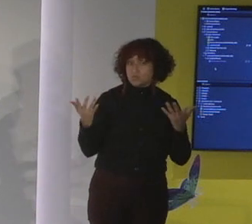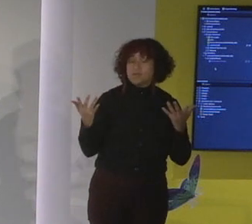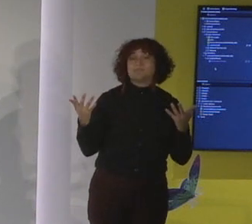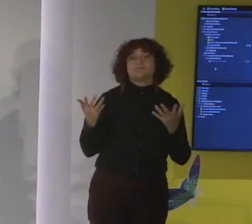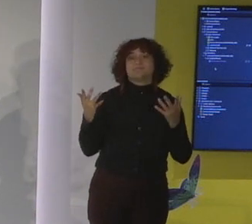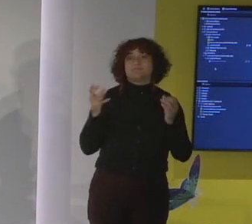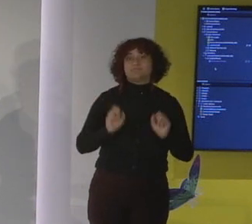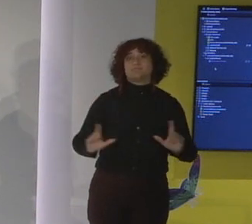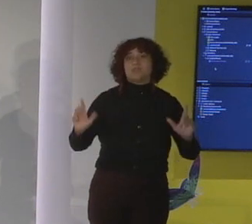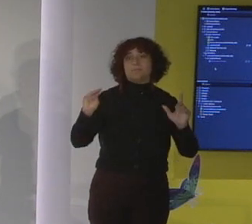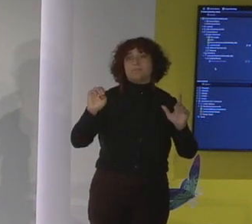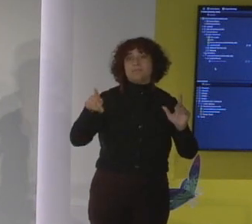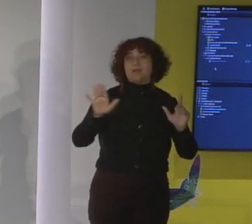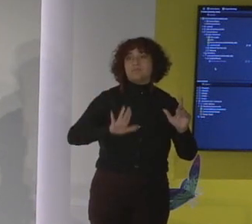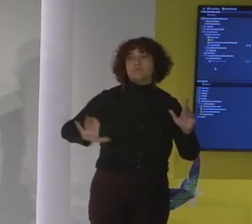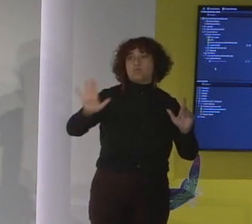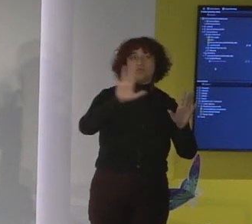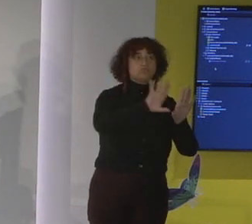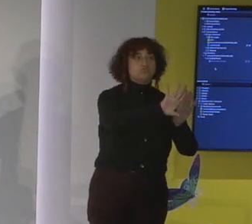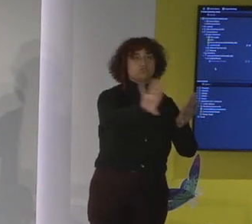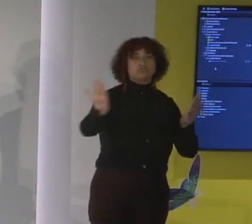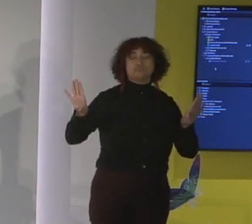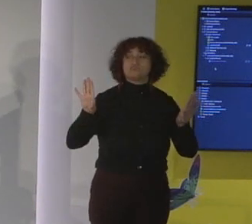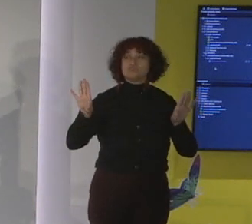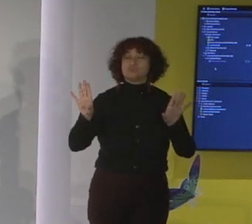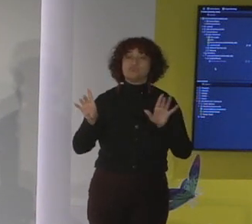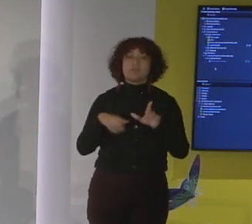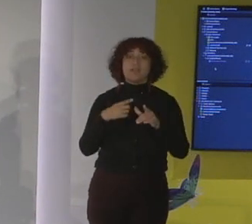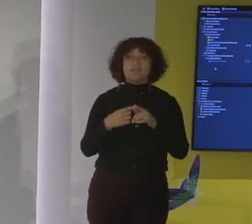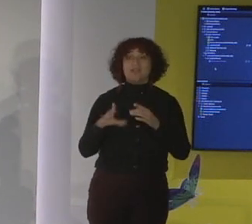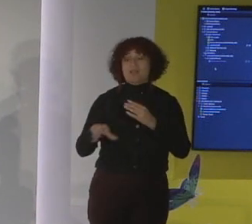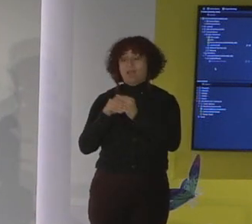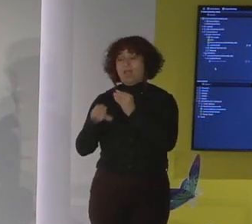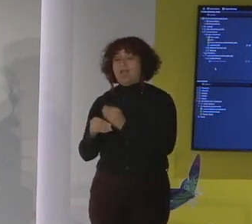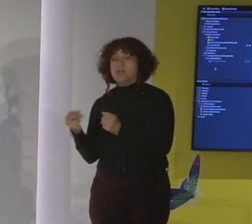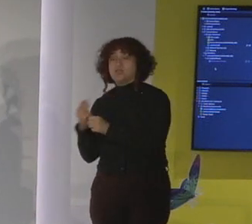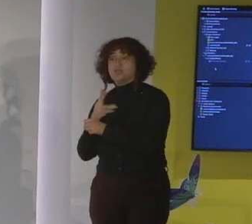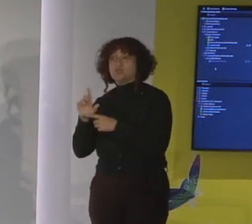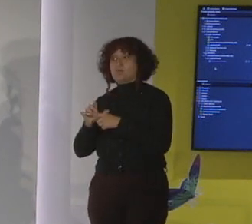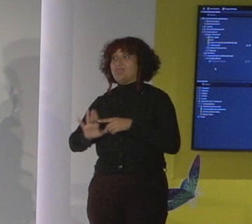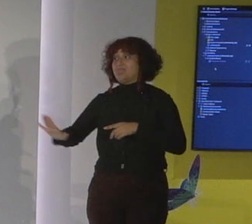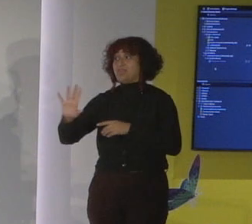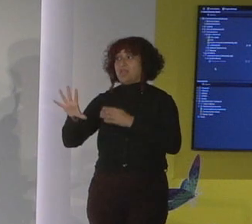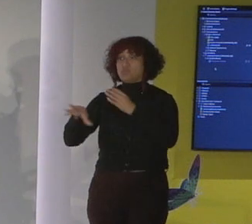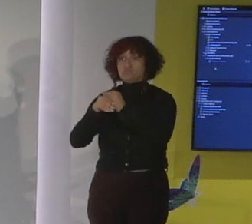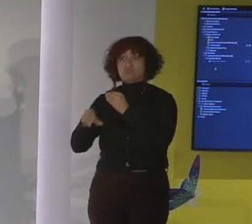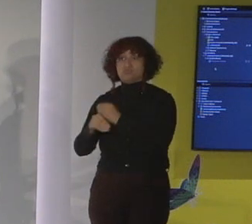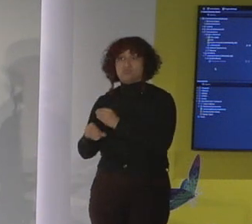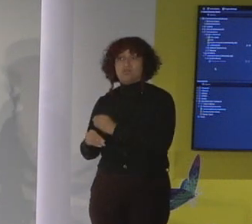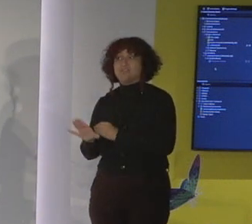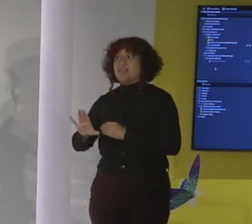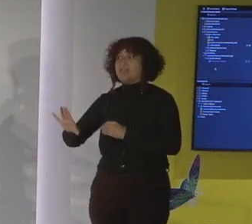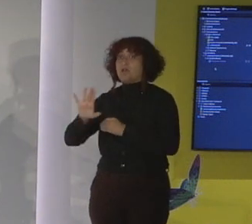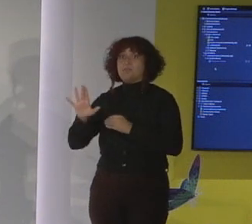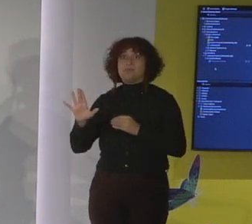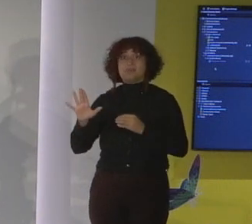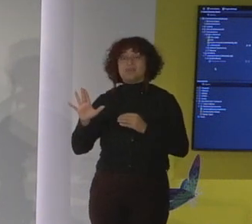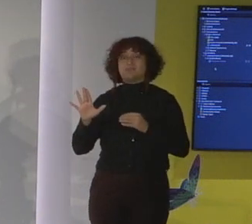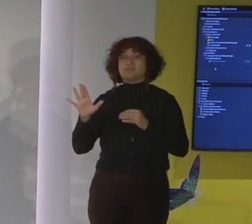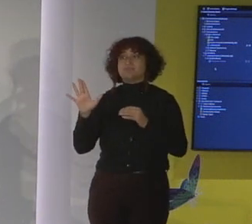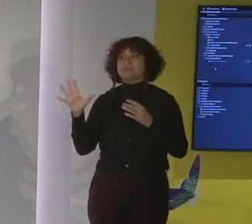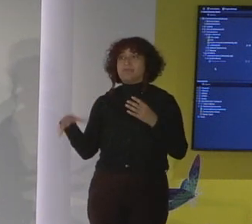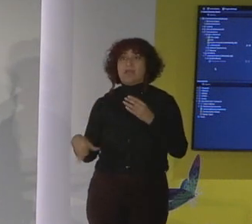generating a map of your surroundings. And then subsequent users, as they join the experience, they'll be guided to localize against that